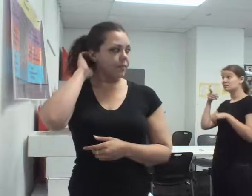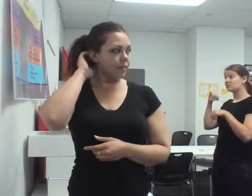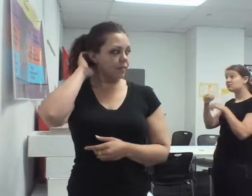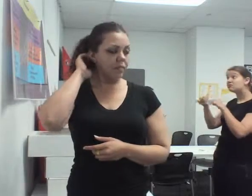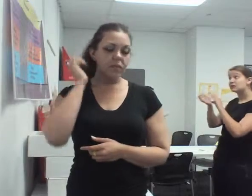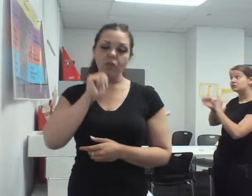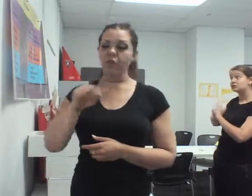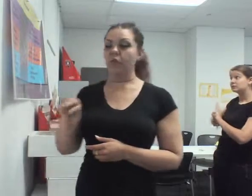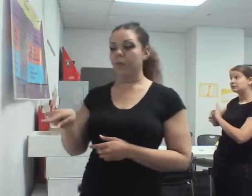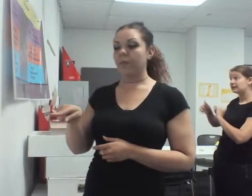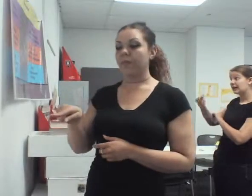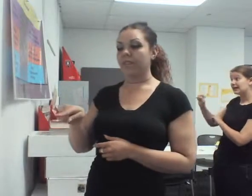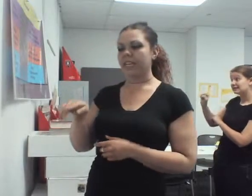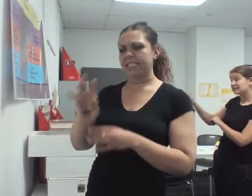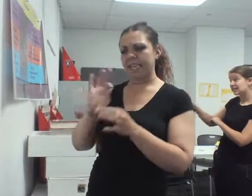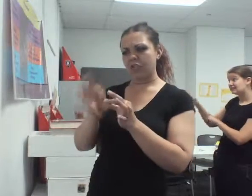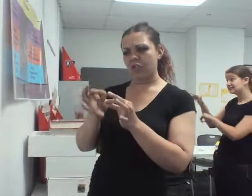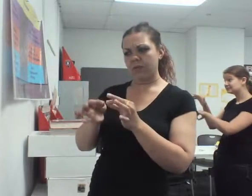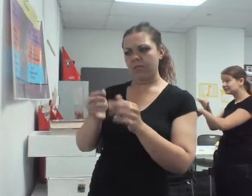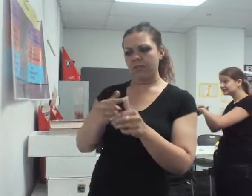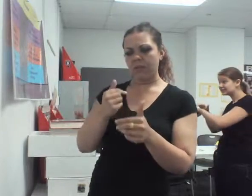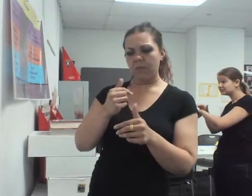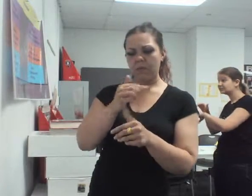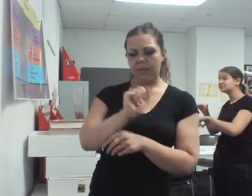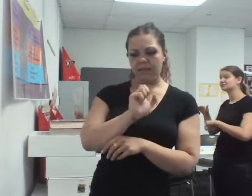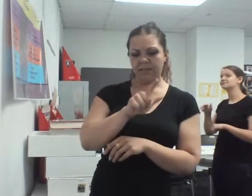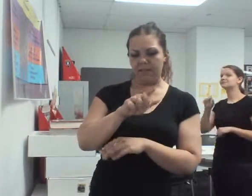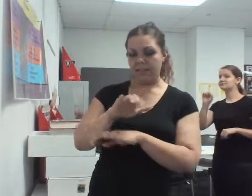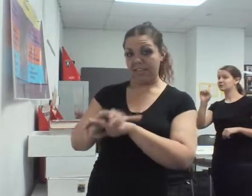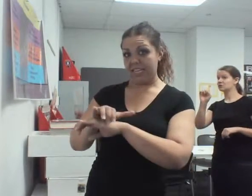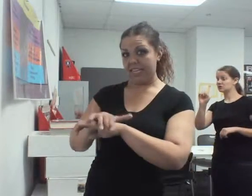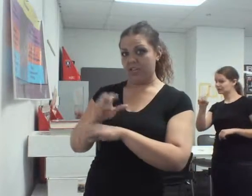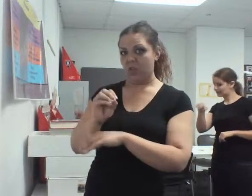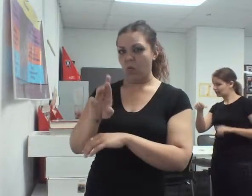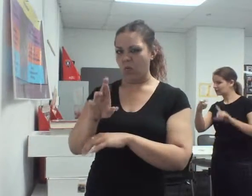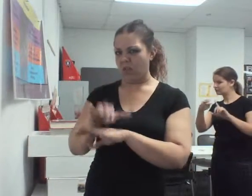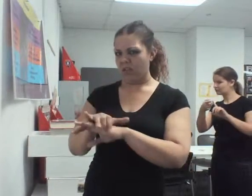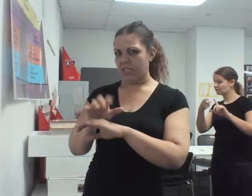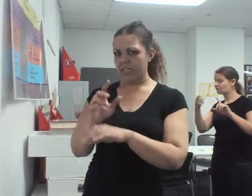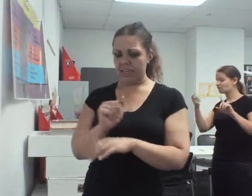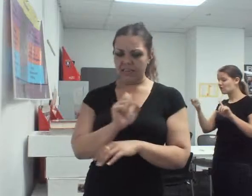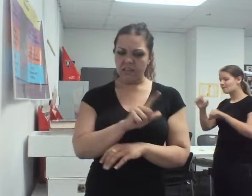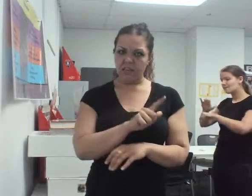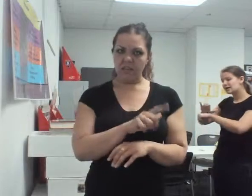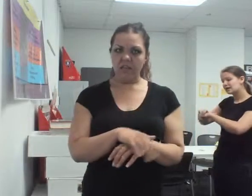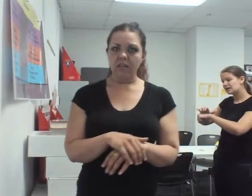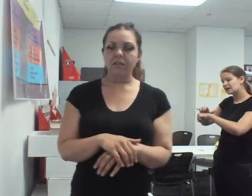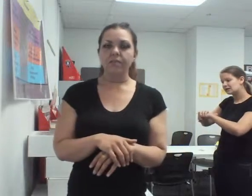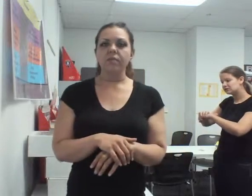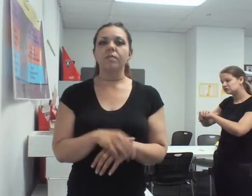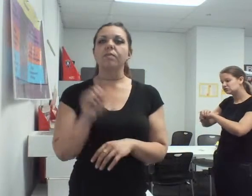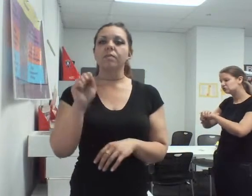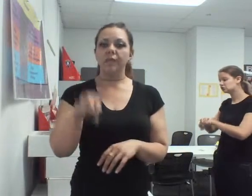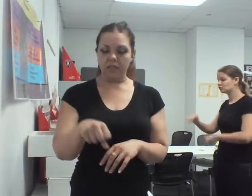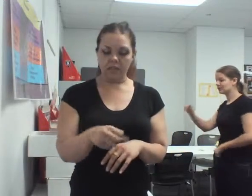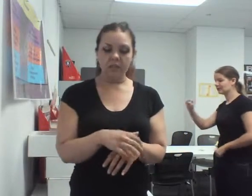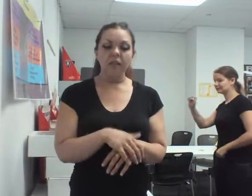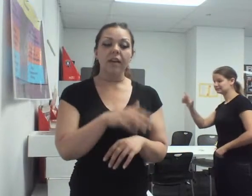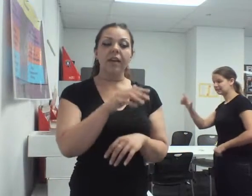contrast the book. Right. From English to ASL, we expand. From ASL